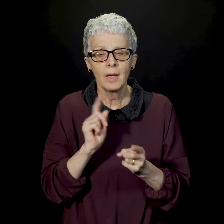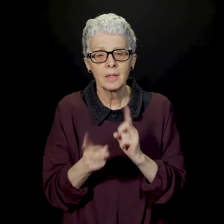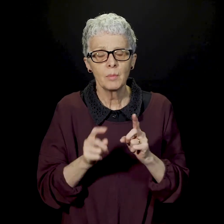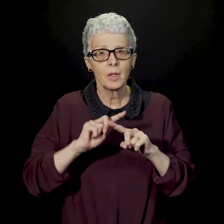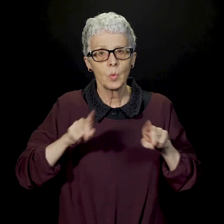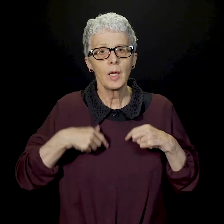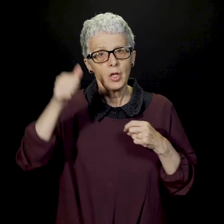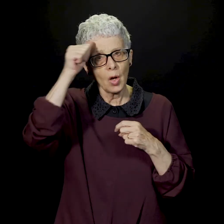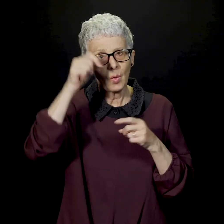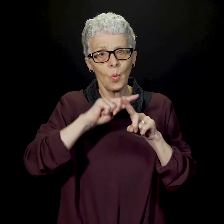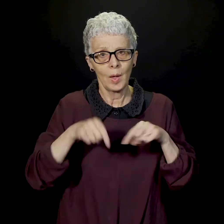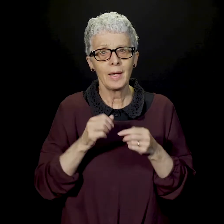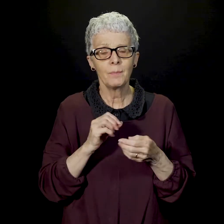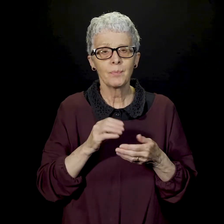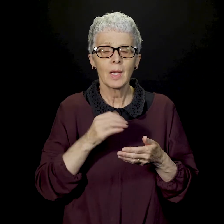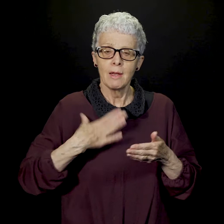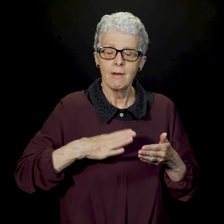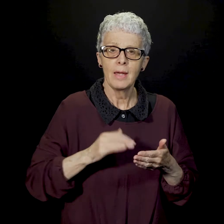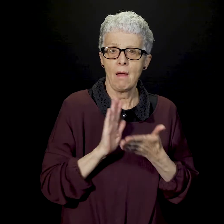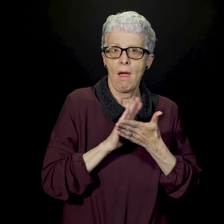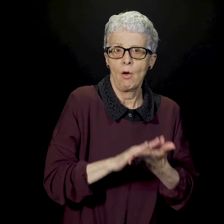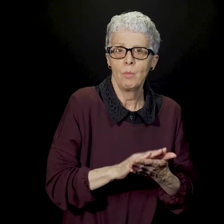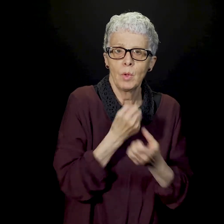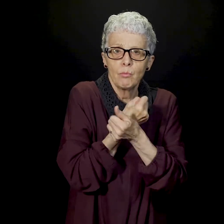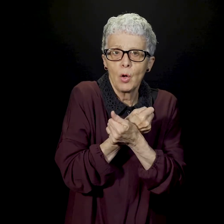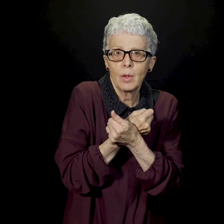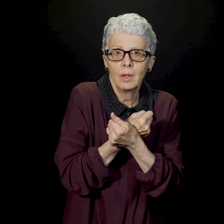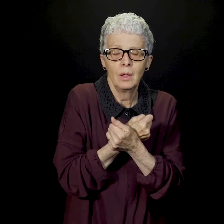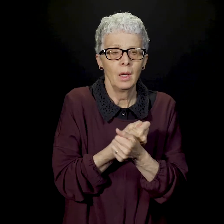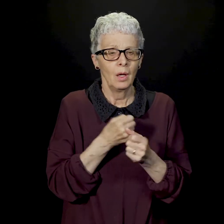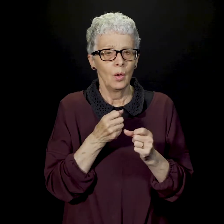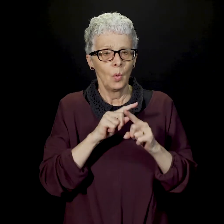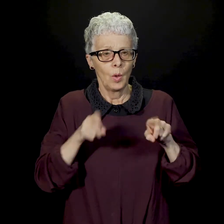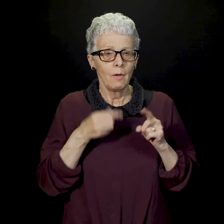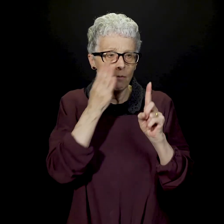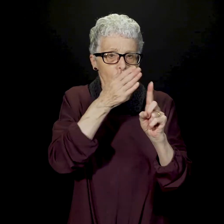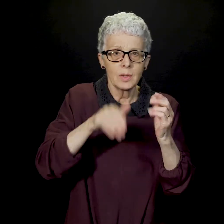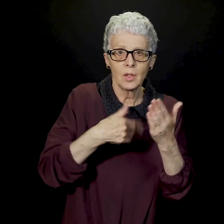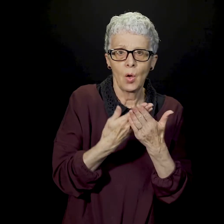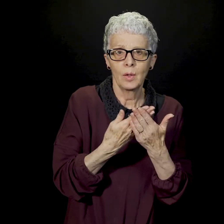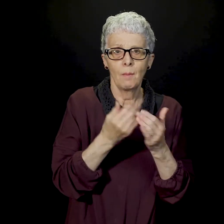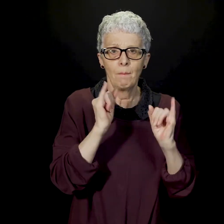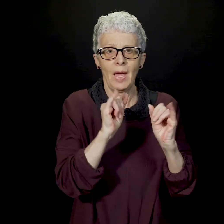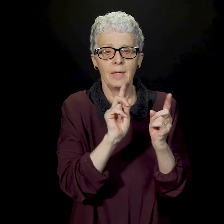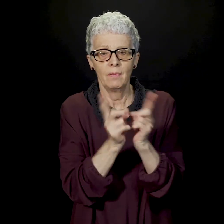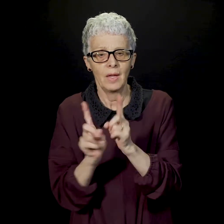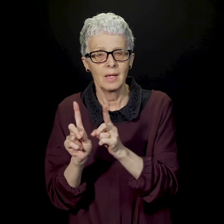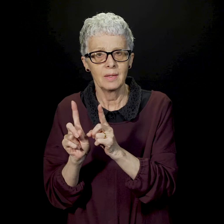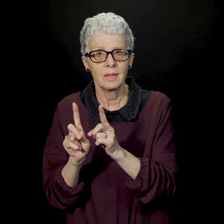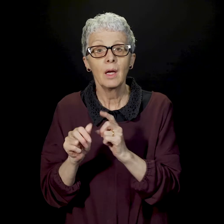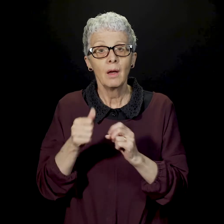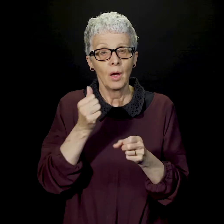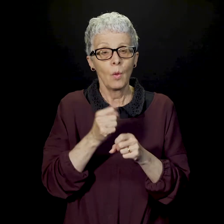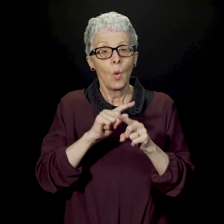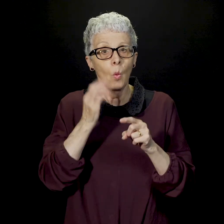going to acknowledge that we need help or that we're in chains or in some way we feel broken, we just feel less than. And that's a great lie of the enemy because